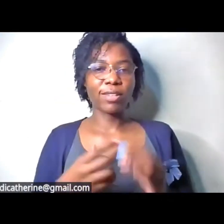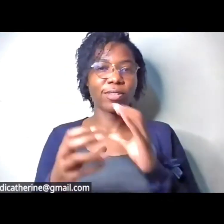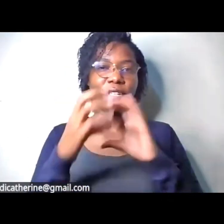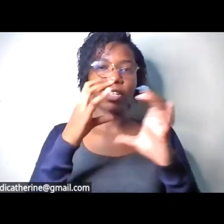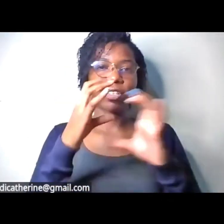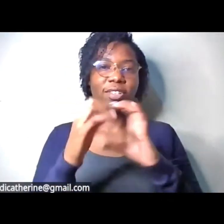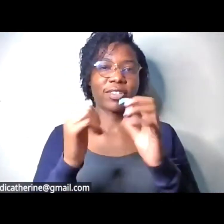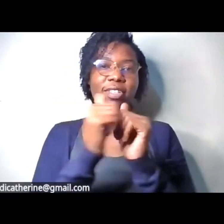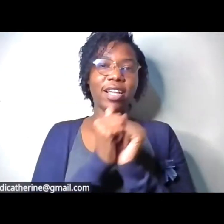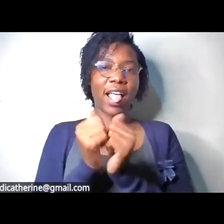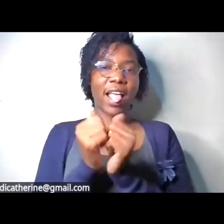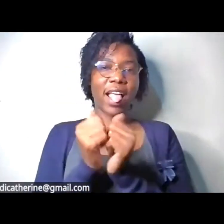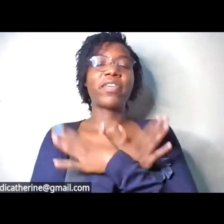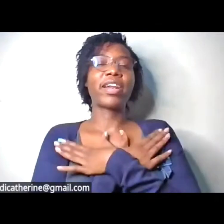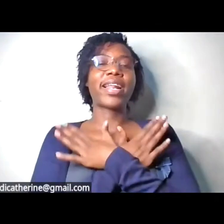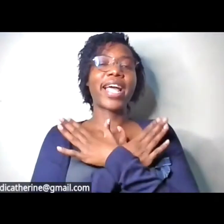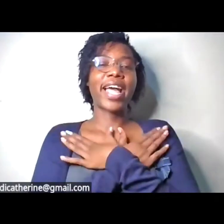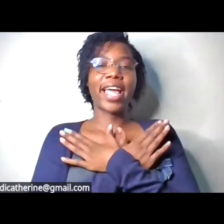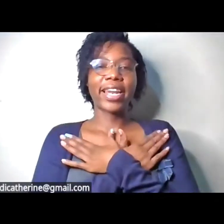talking about